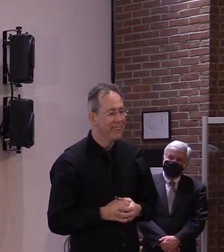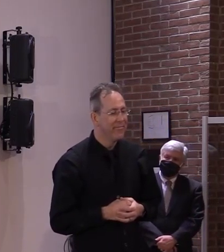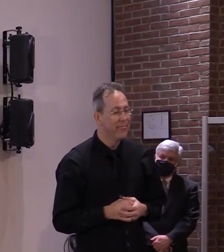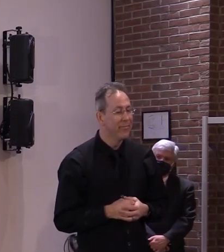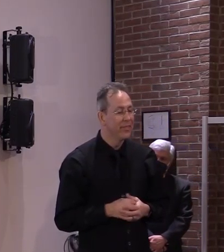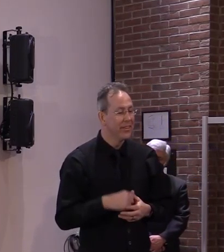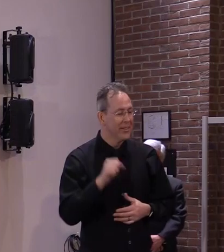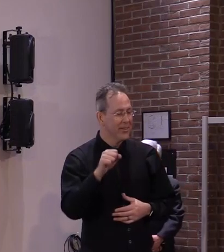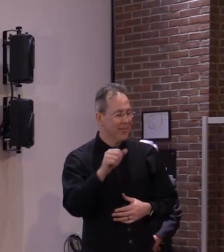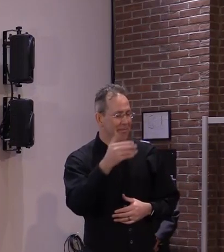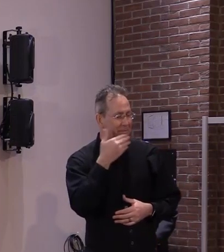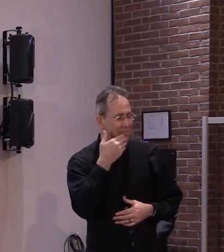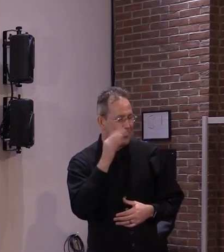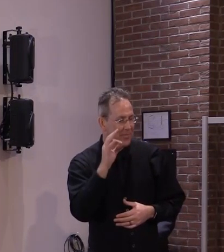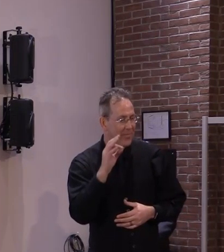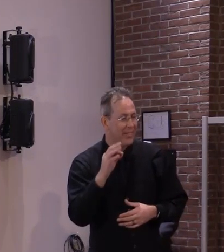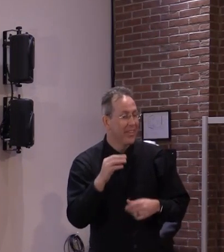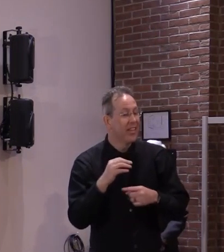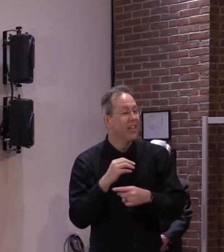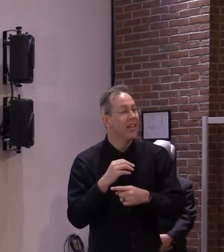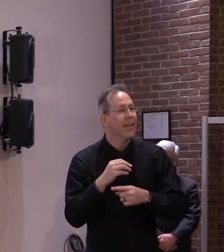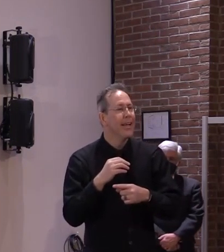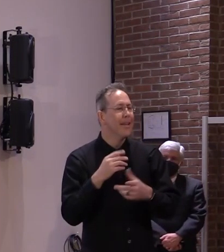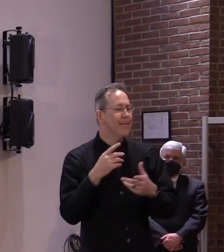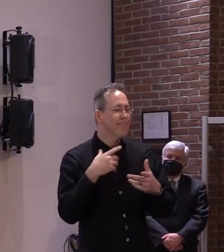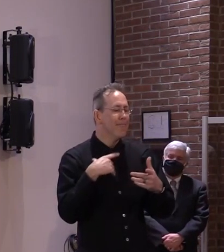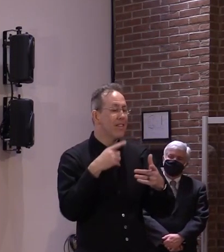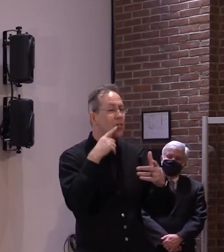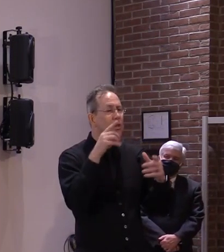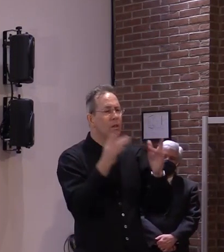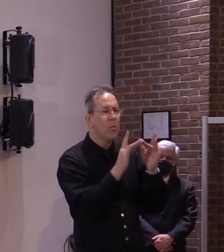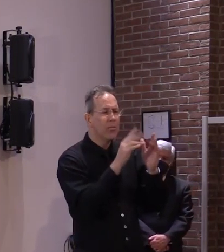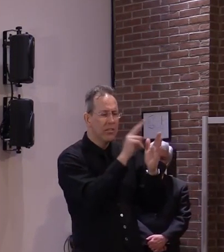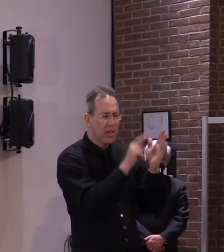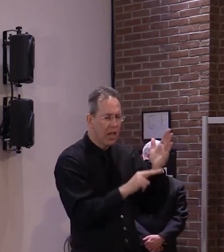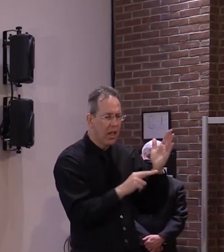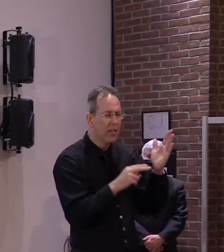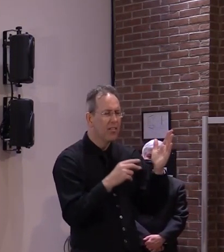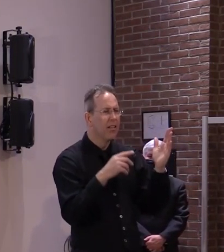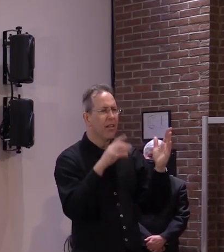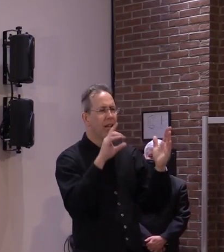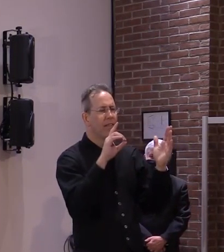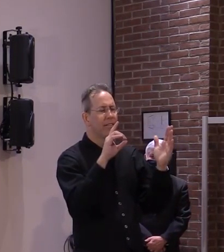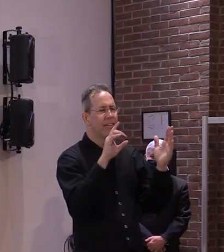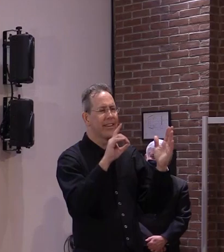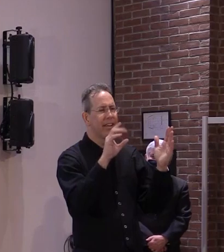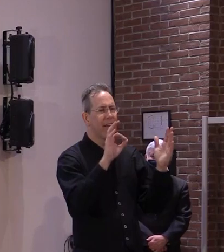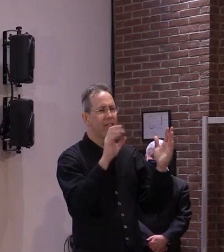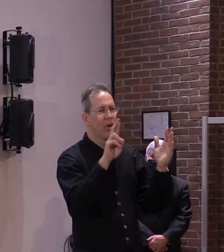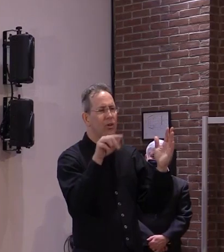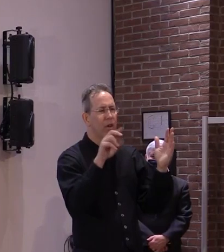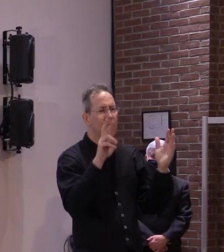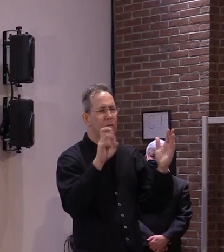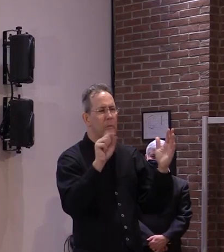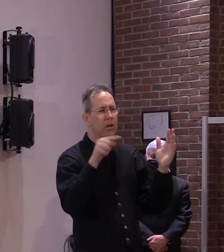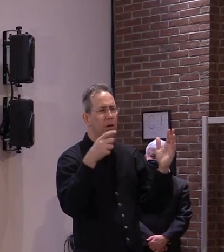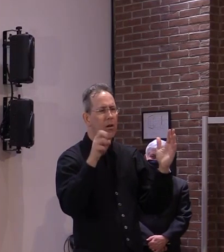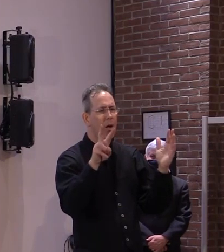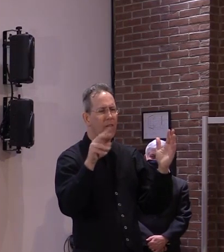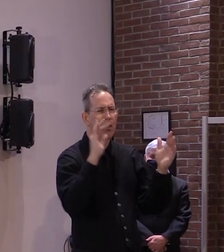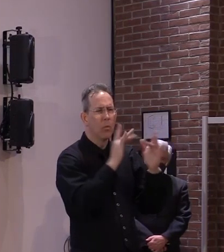presentation, we do have the weekly outbreak slide, Wilson. I think the number of outbreaks was 4 this week, down from